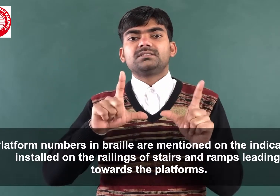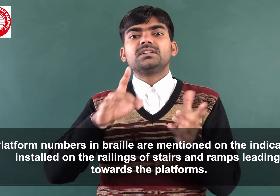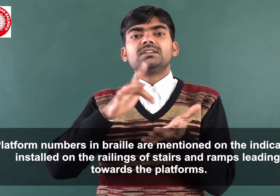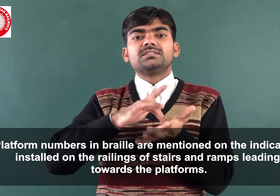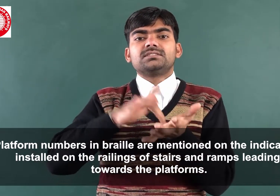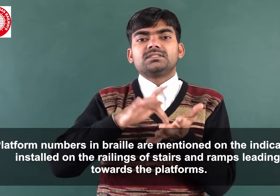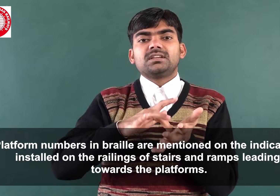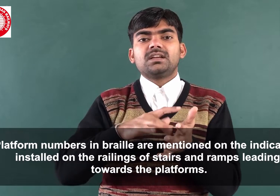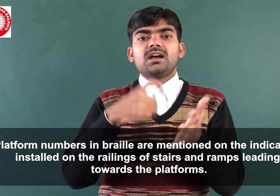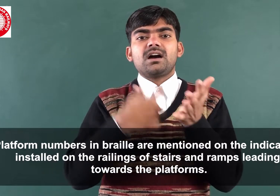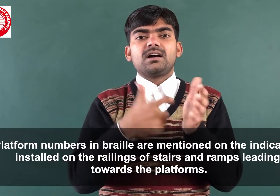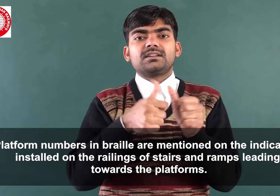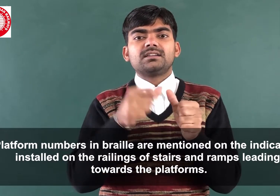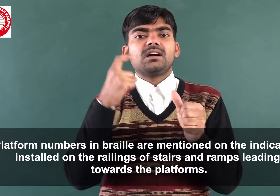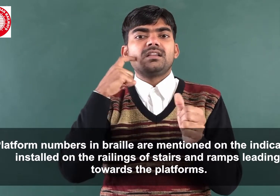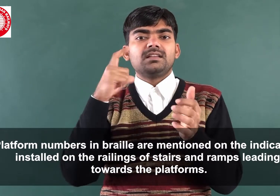ramps leading towards the platforms.